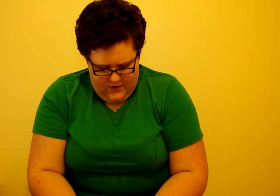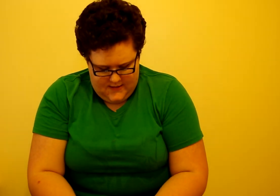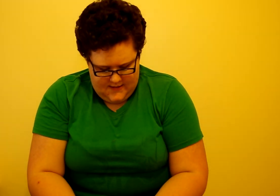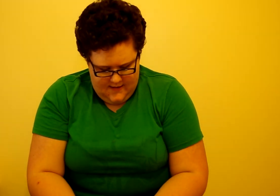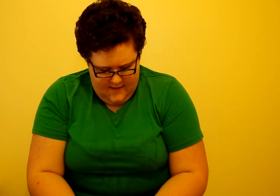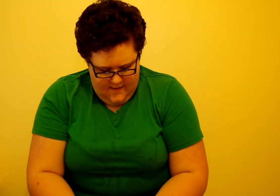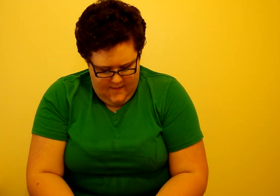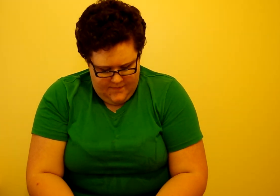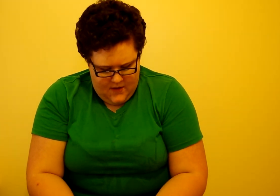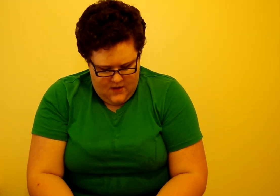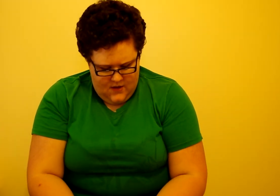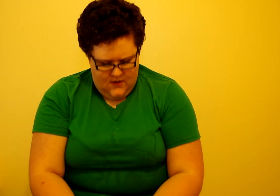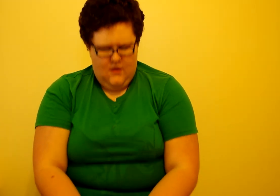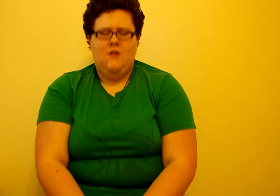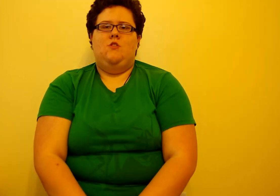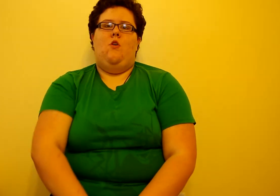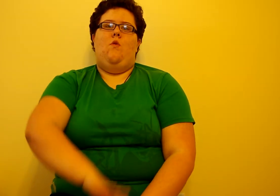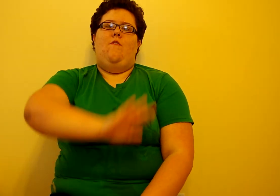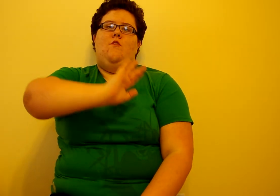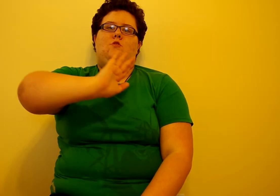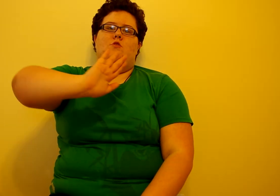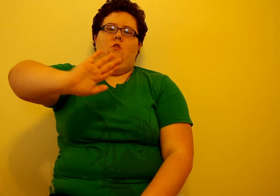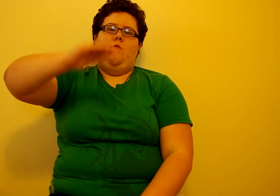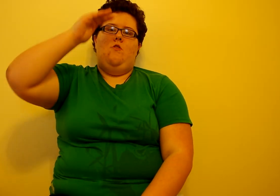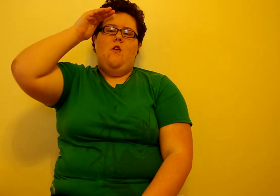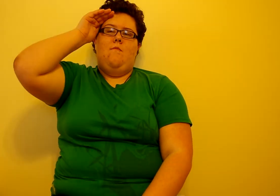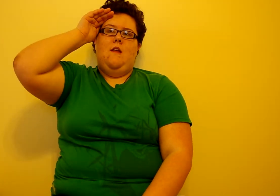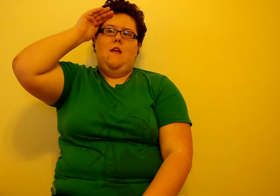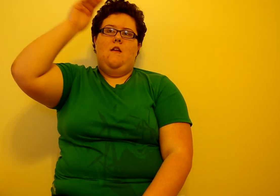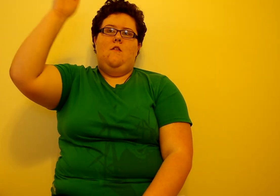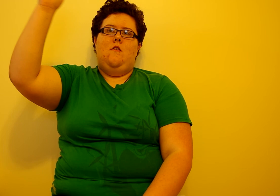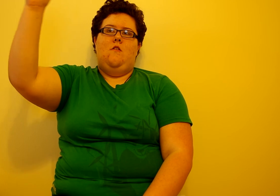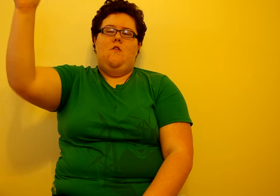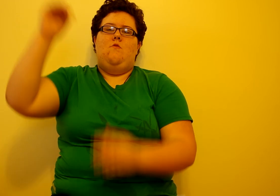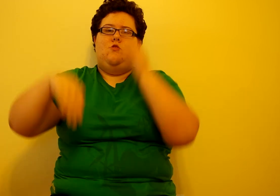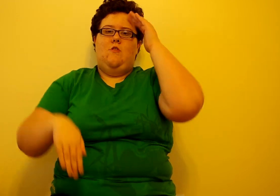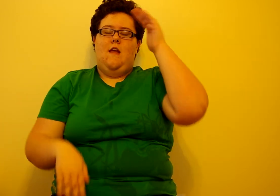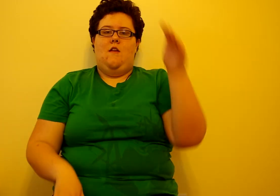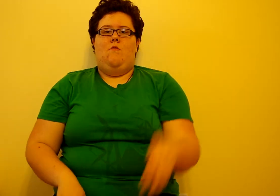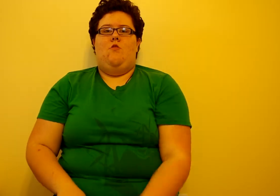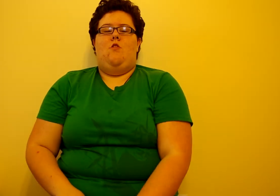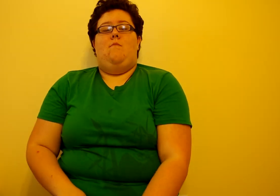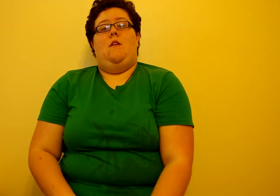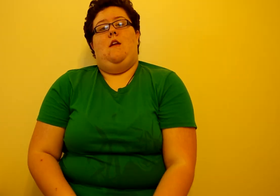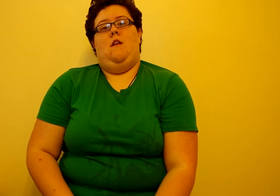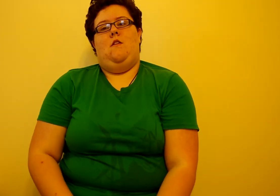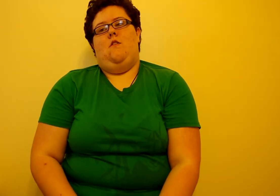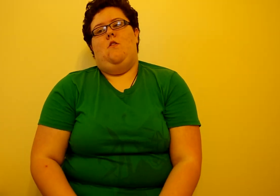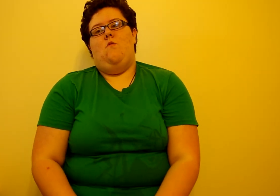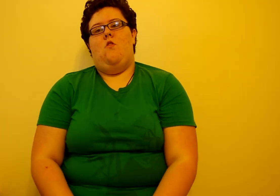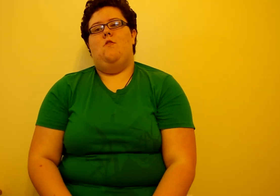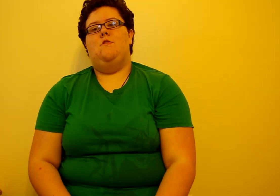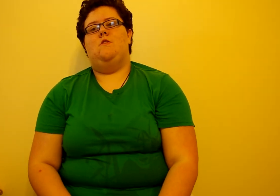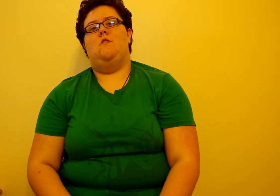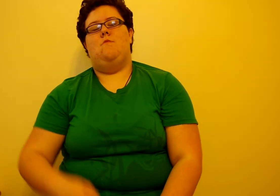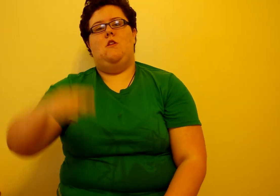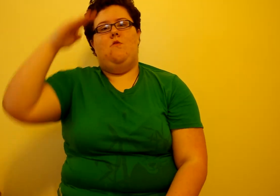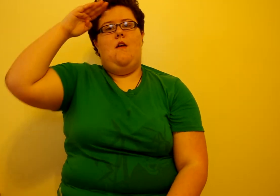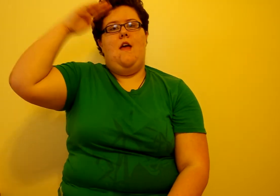chorus. So if you start with your dominant hand, you should end with your dominant hand. You will also see me do